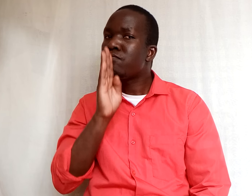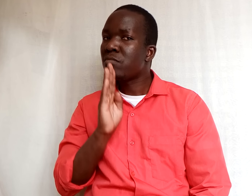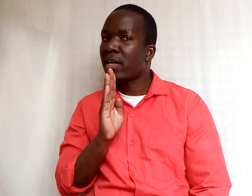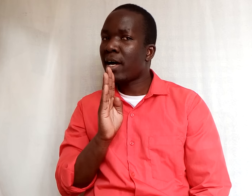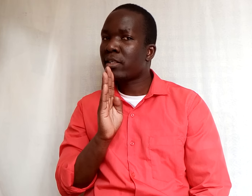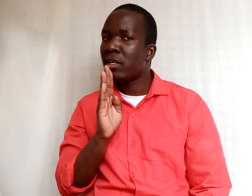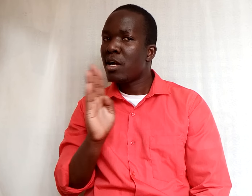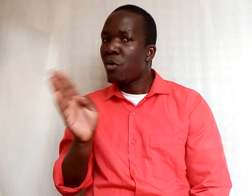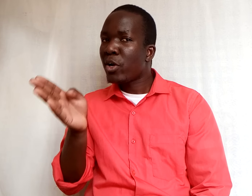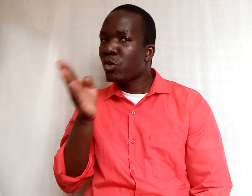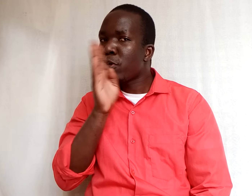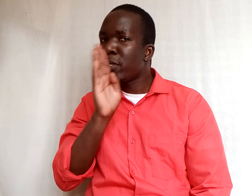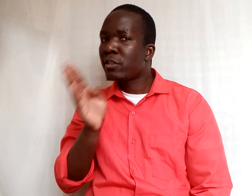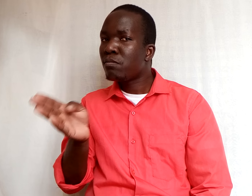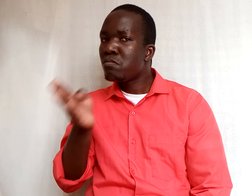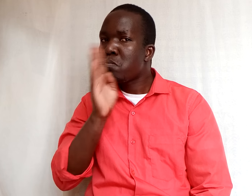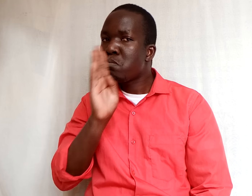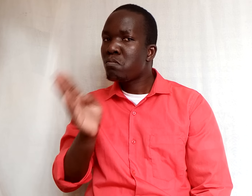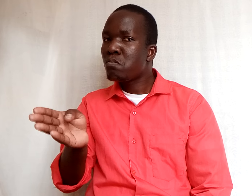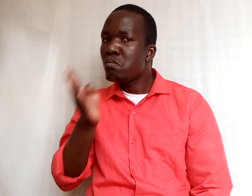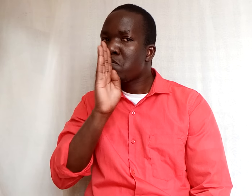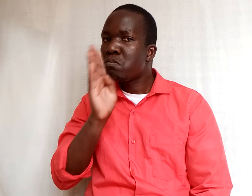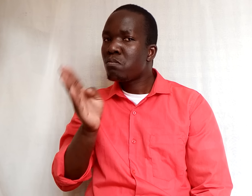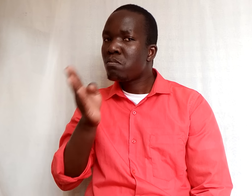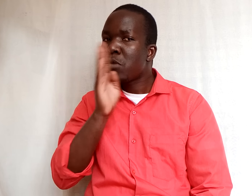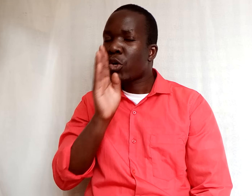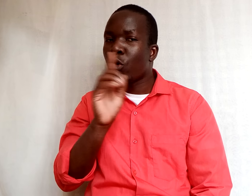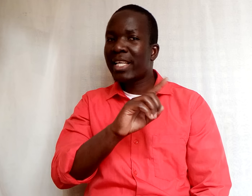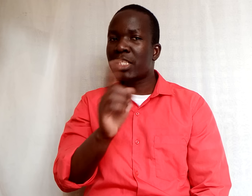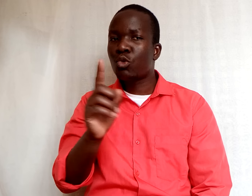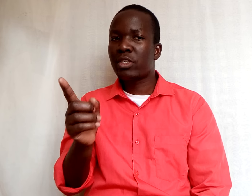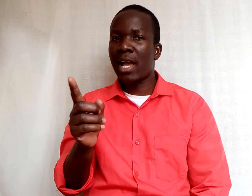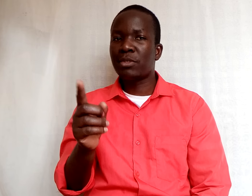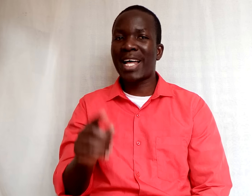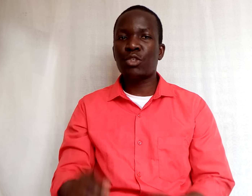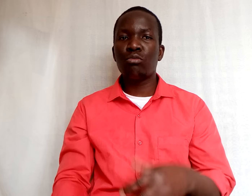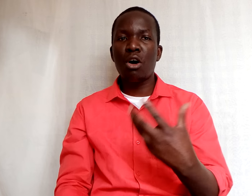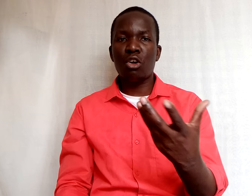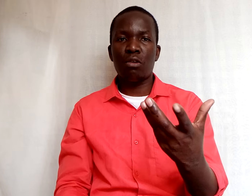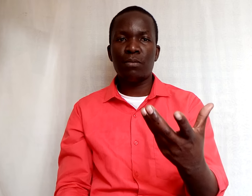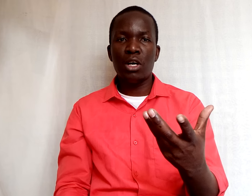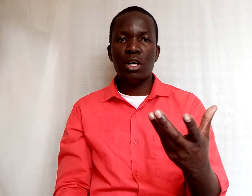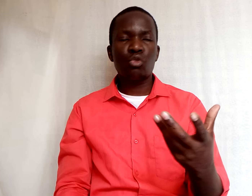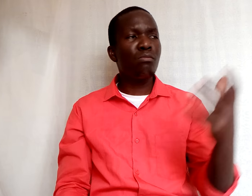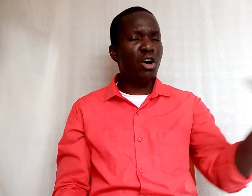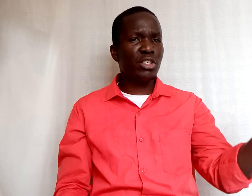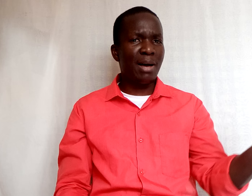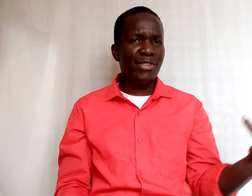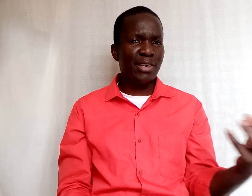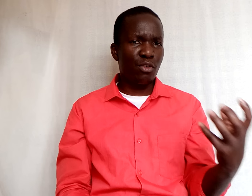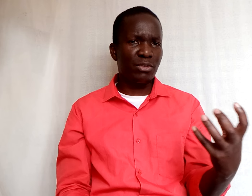like that. When you do this, you hit it 2 times. That's to borrow something from